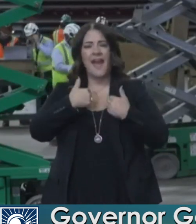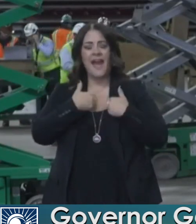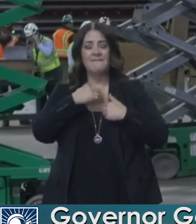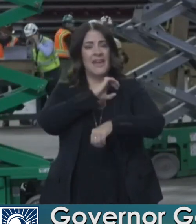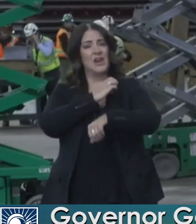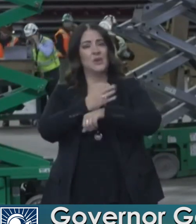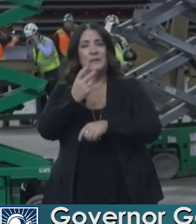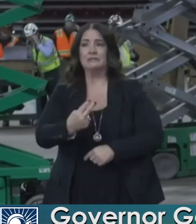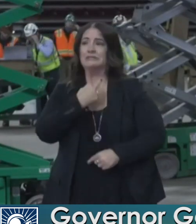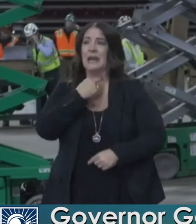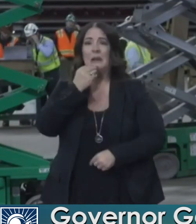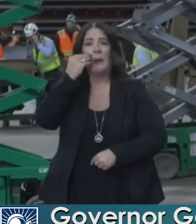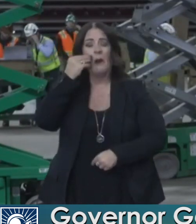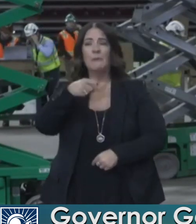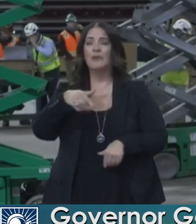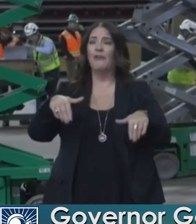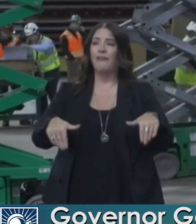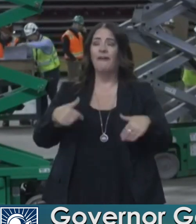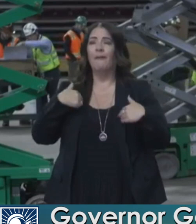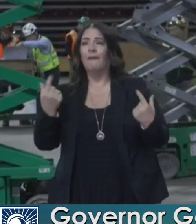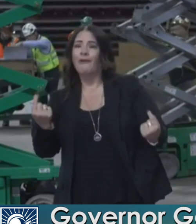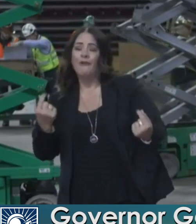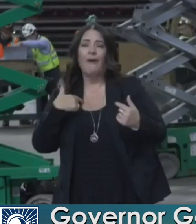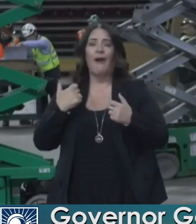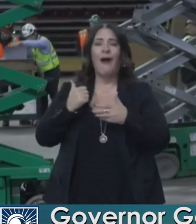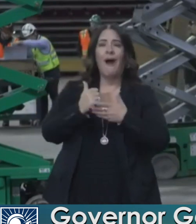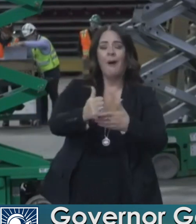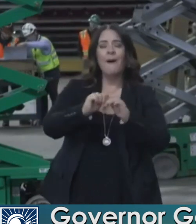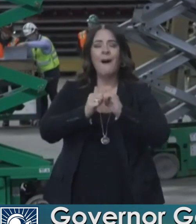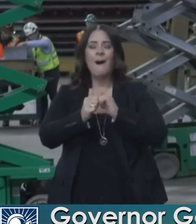at home. We want to contribute. The